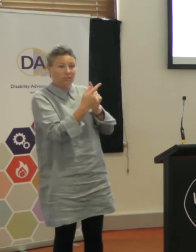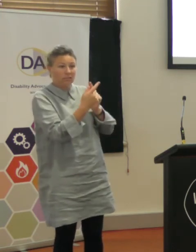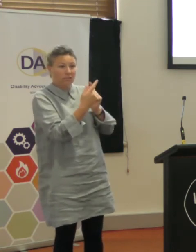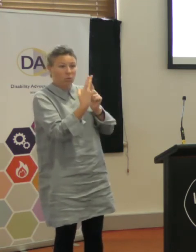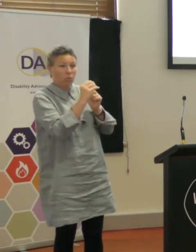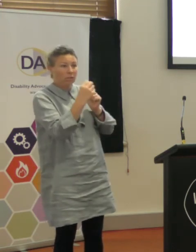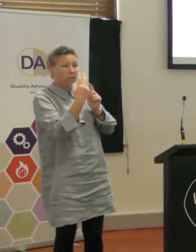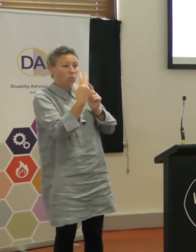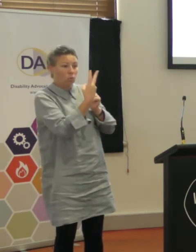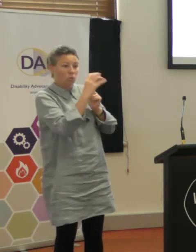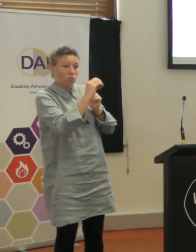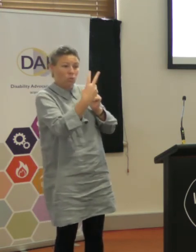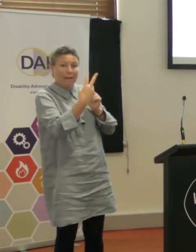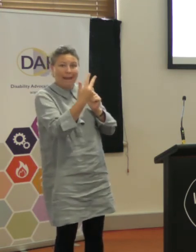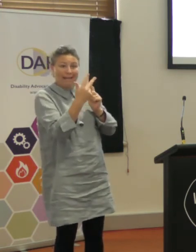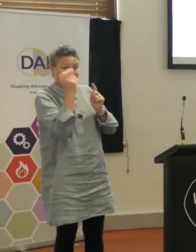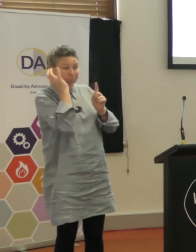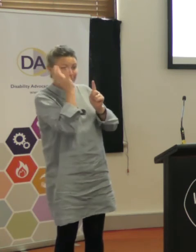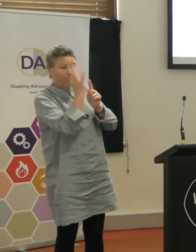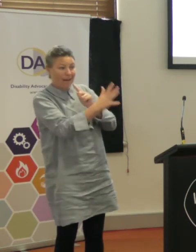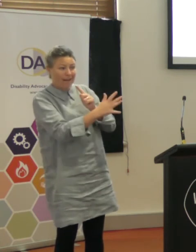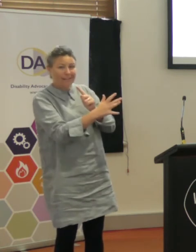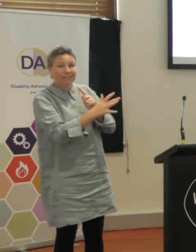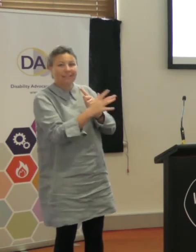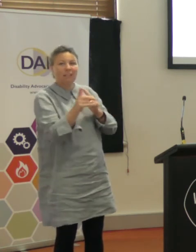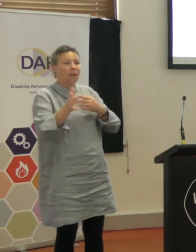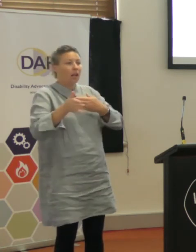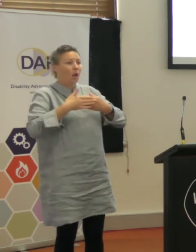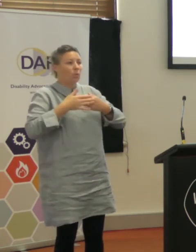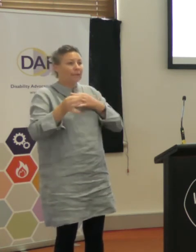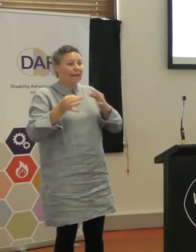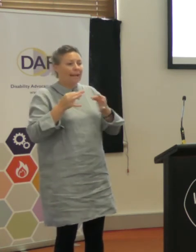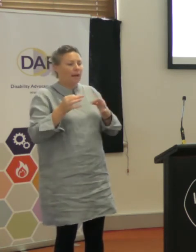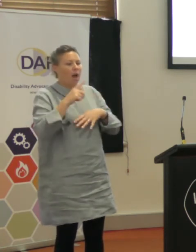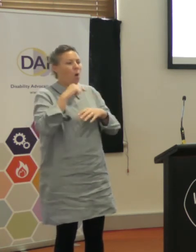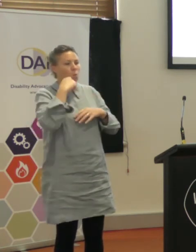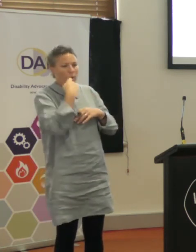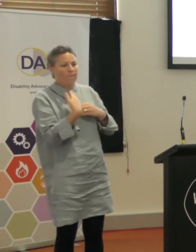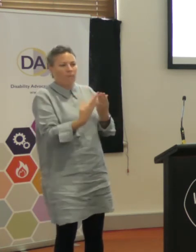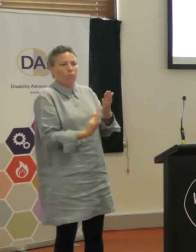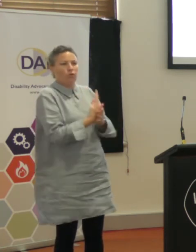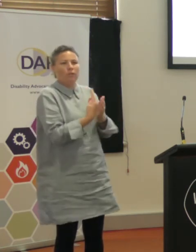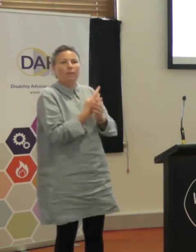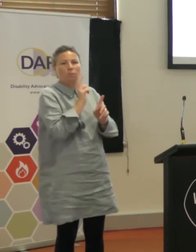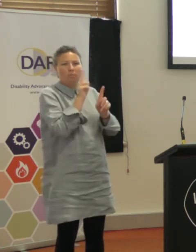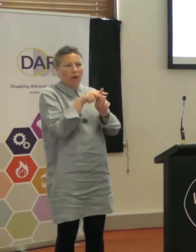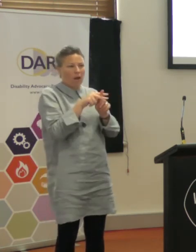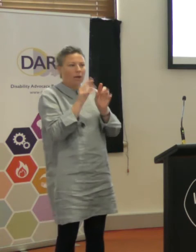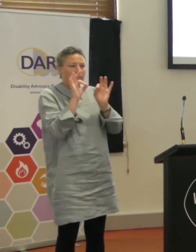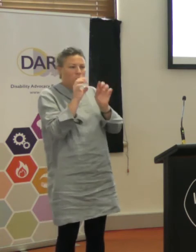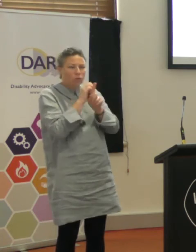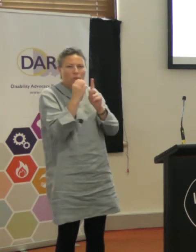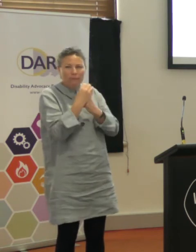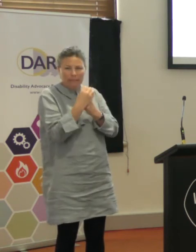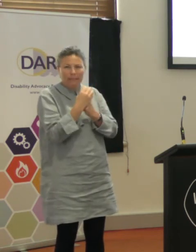June 2028, then they can sort of go through that exceptional circumstances process to